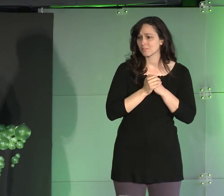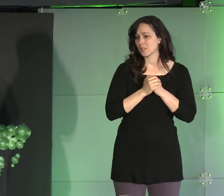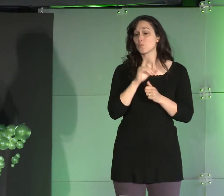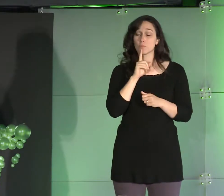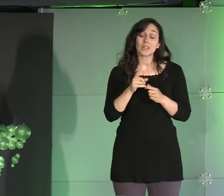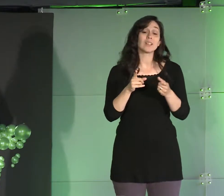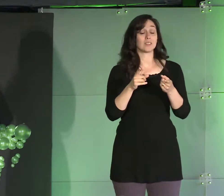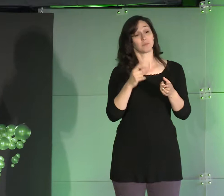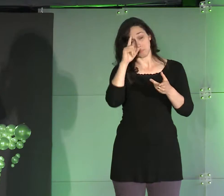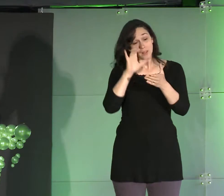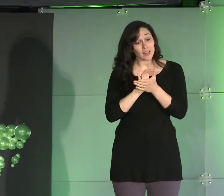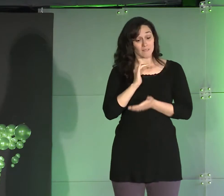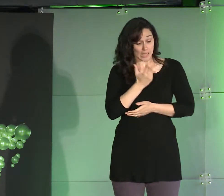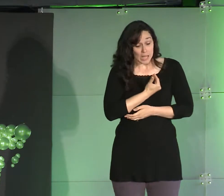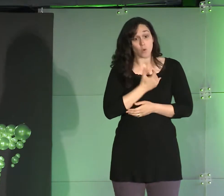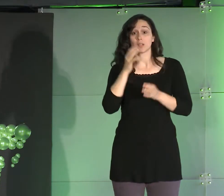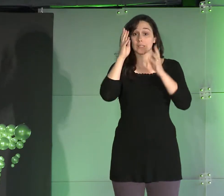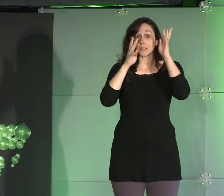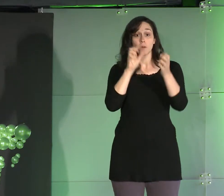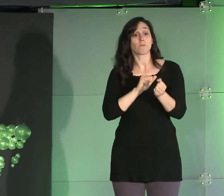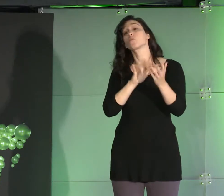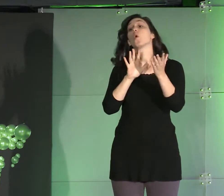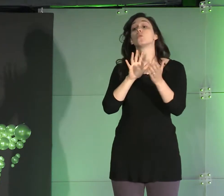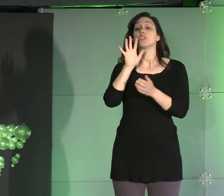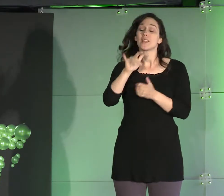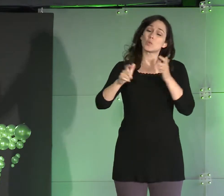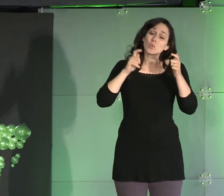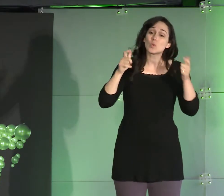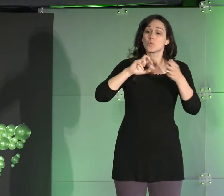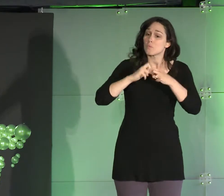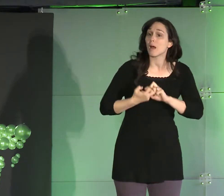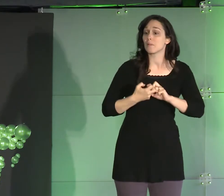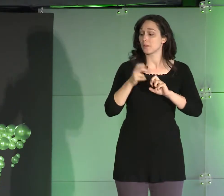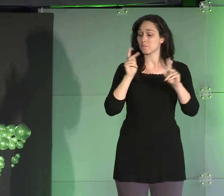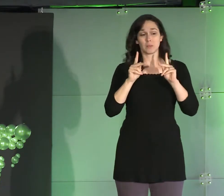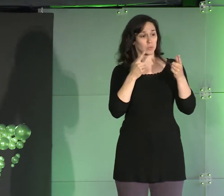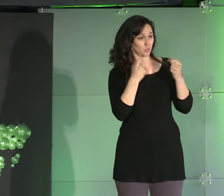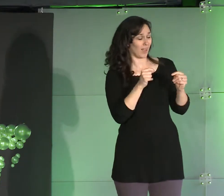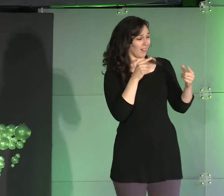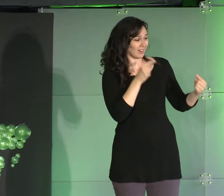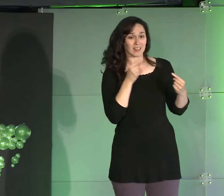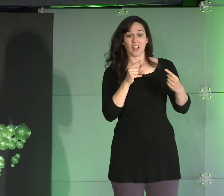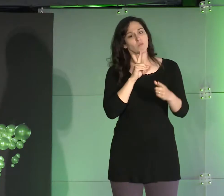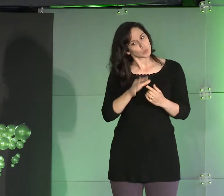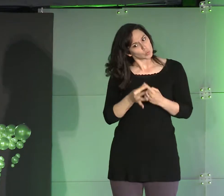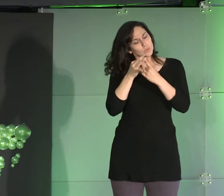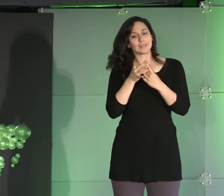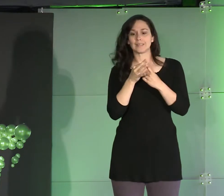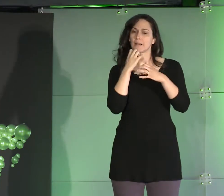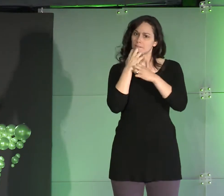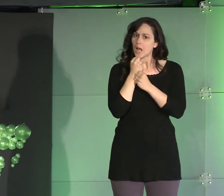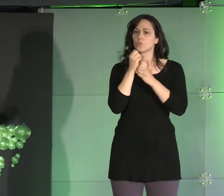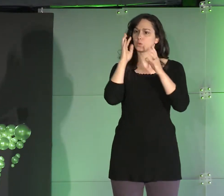really do genuinely believe that our innovative approach to these huge problems that people have tried to tackle before are truly unique and value